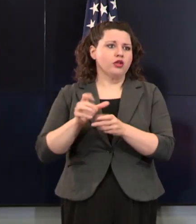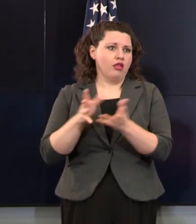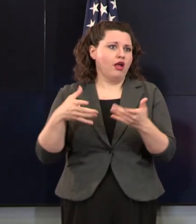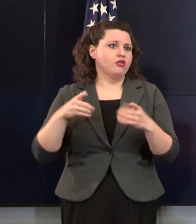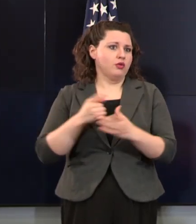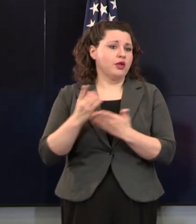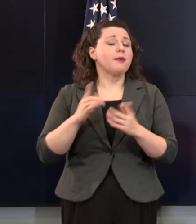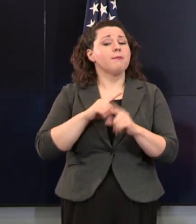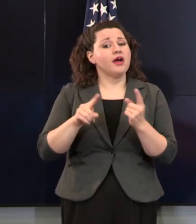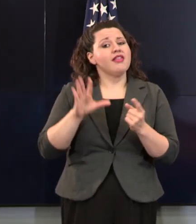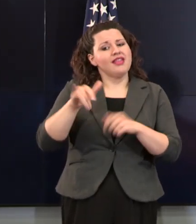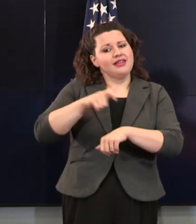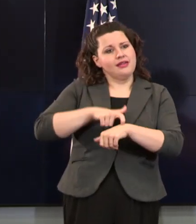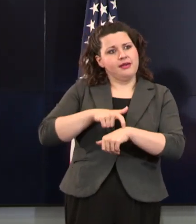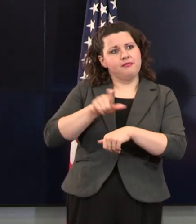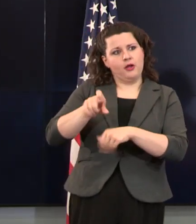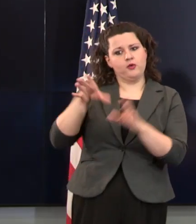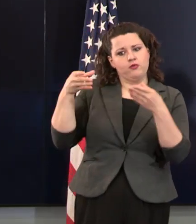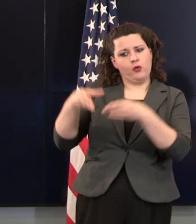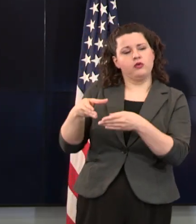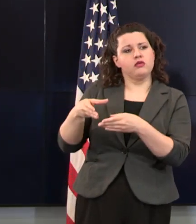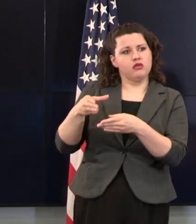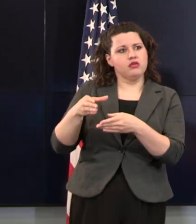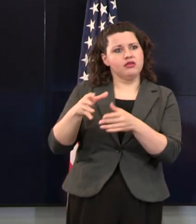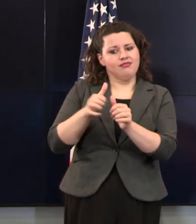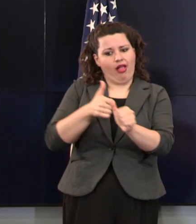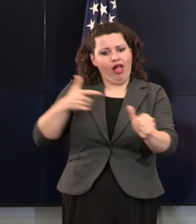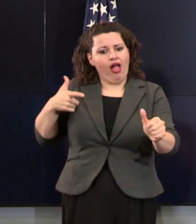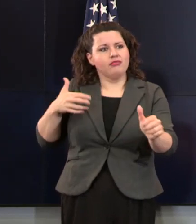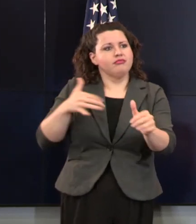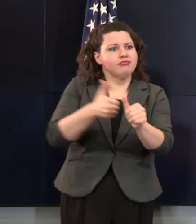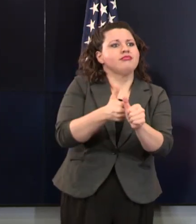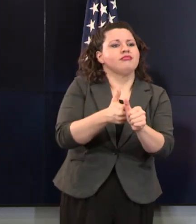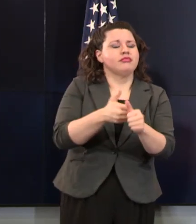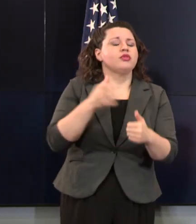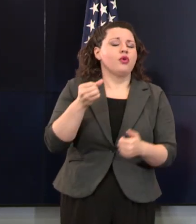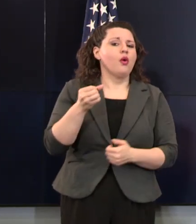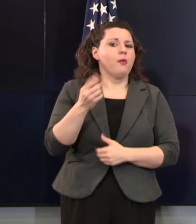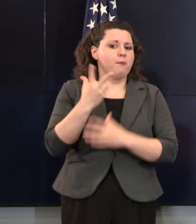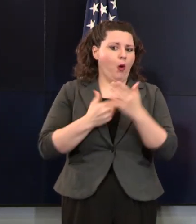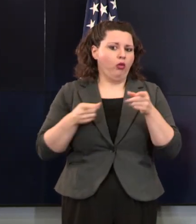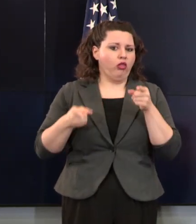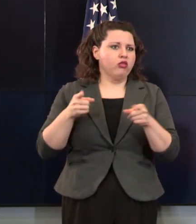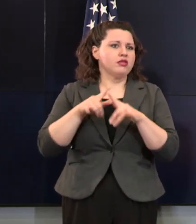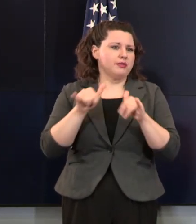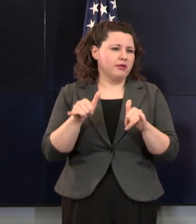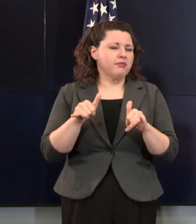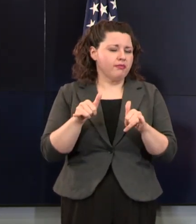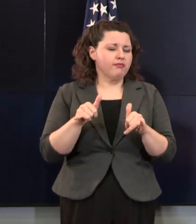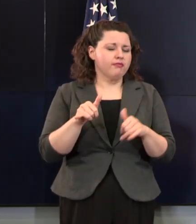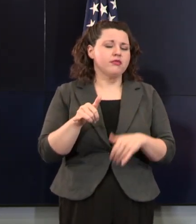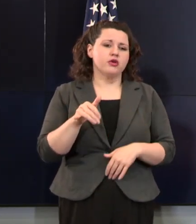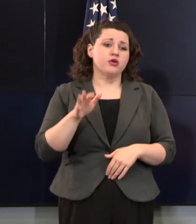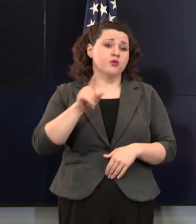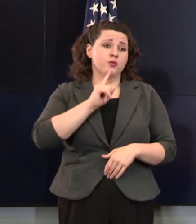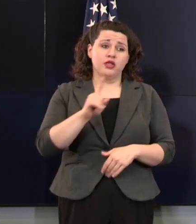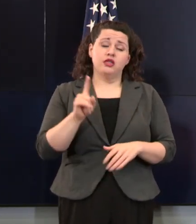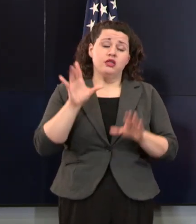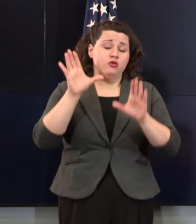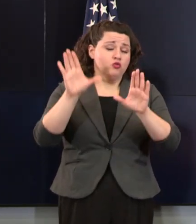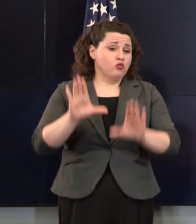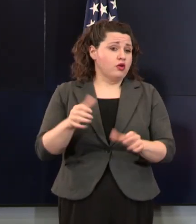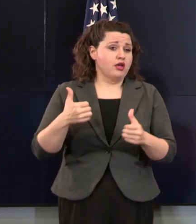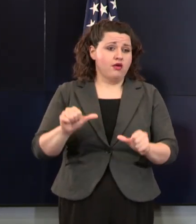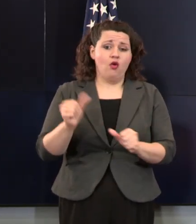to allocate a lot of the time to process the backlog, so they've been able to address both, and that's what I mean. It's been just a heroic effort